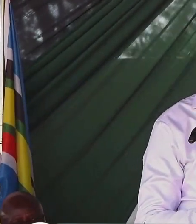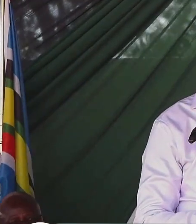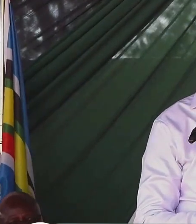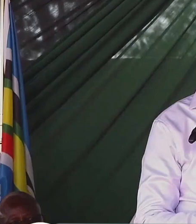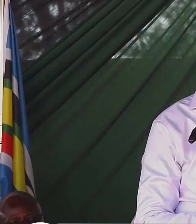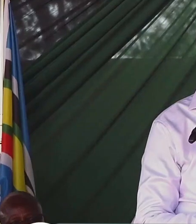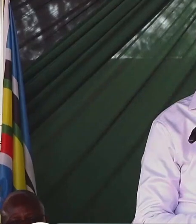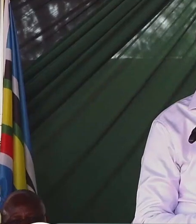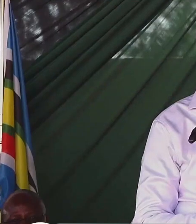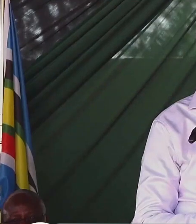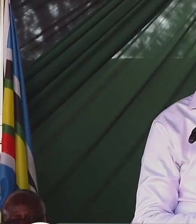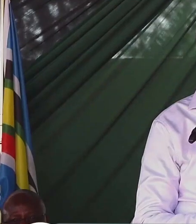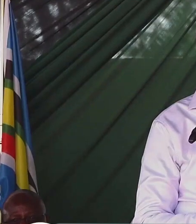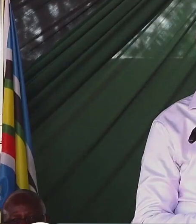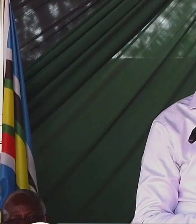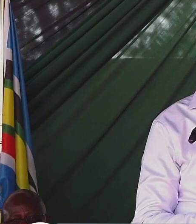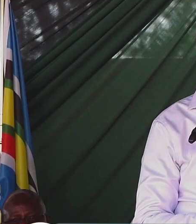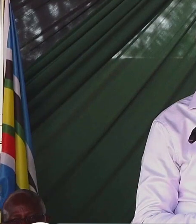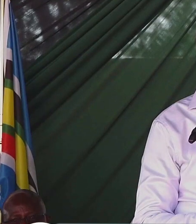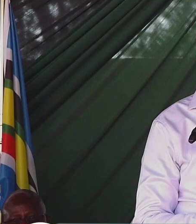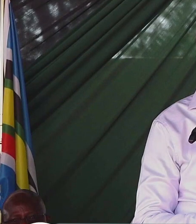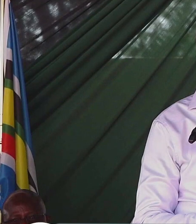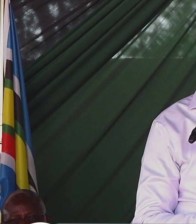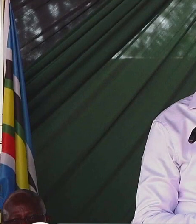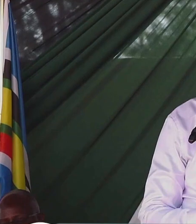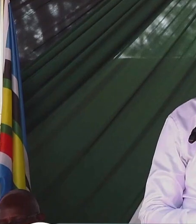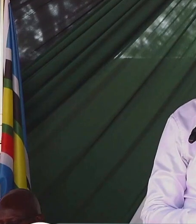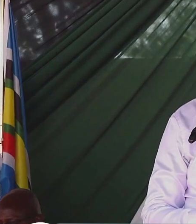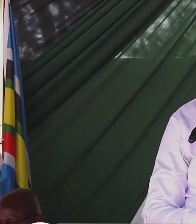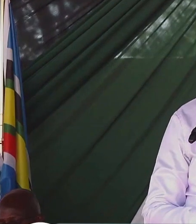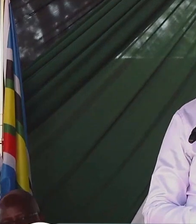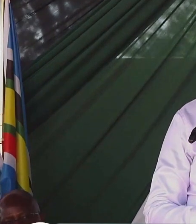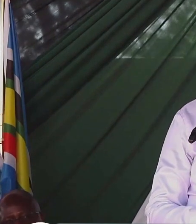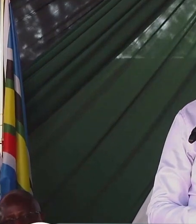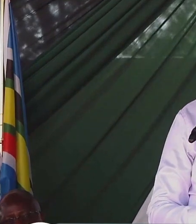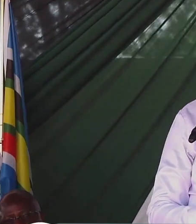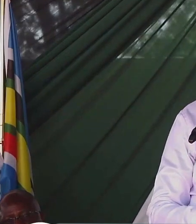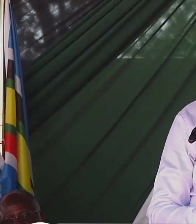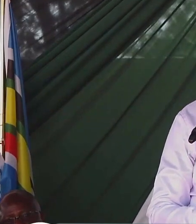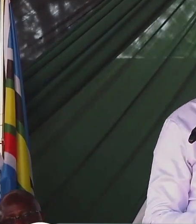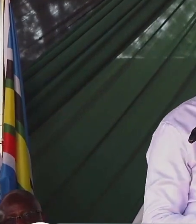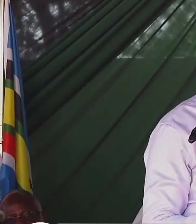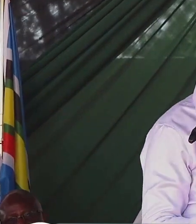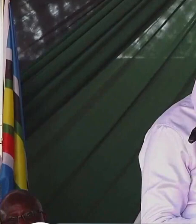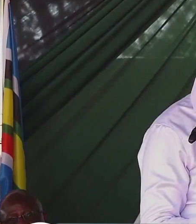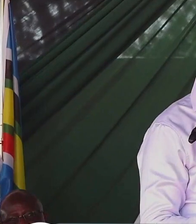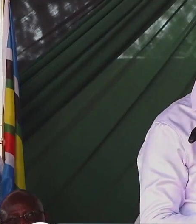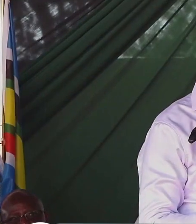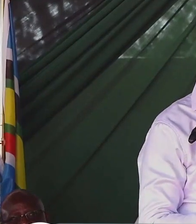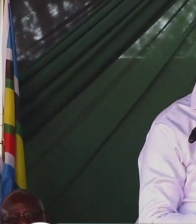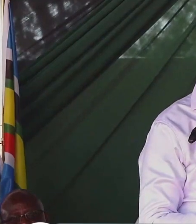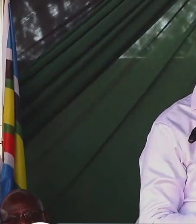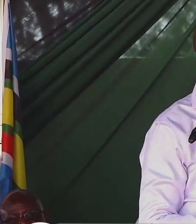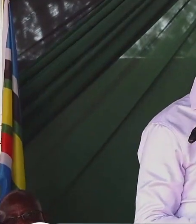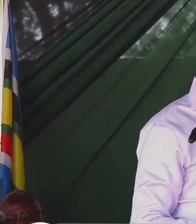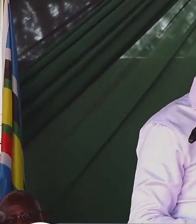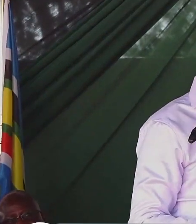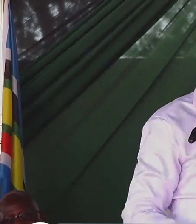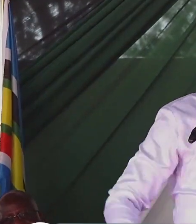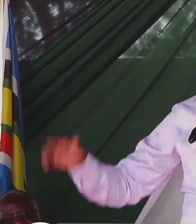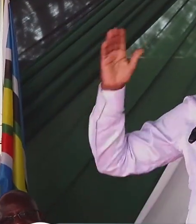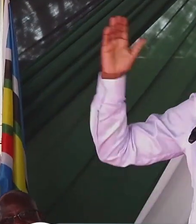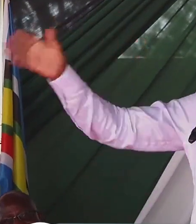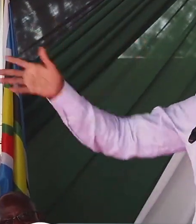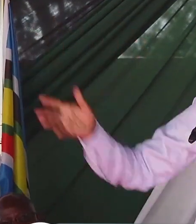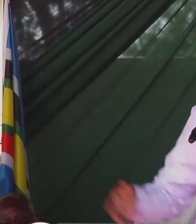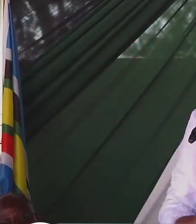taken my other good friend who has turned also to become a bad friend, Moroto. I took